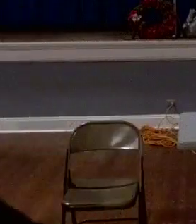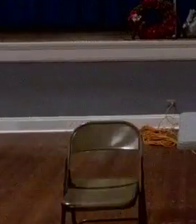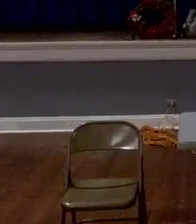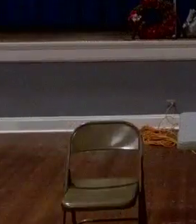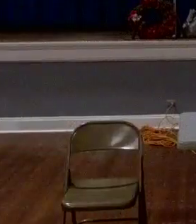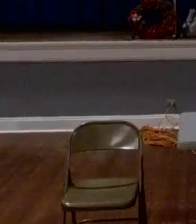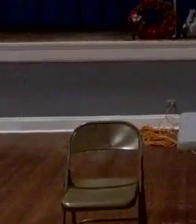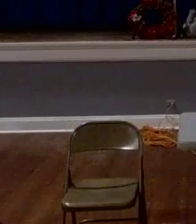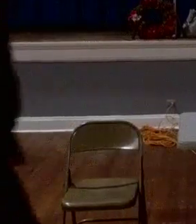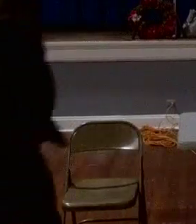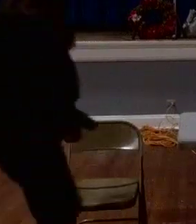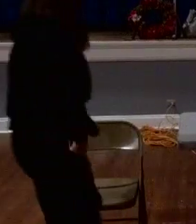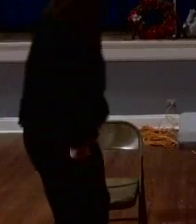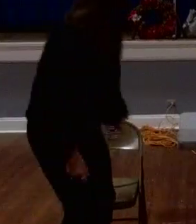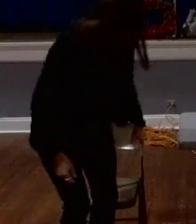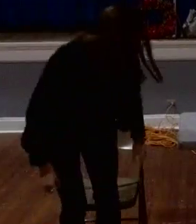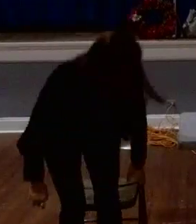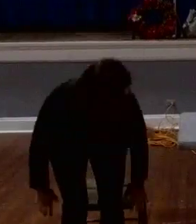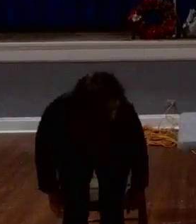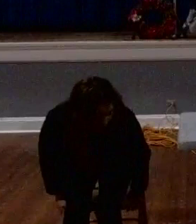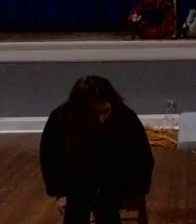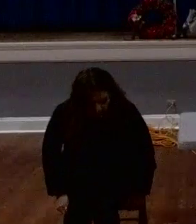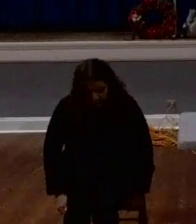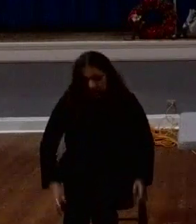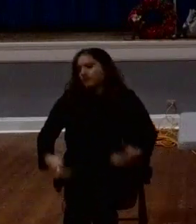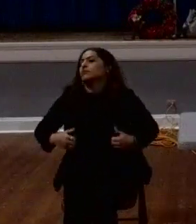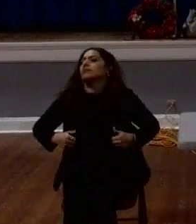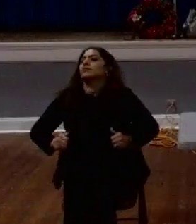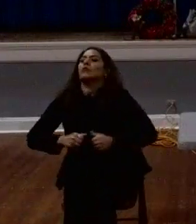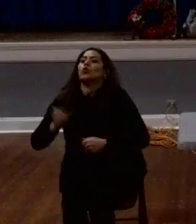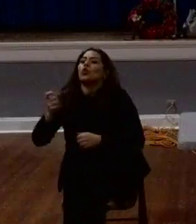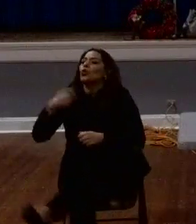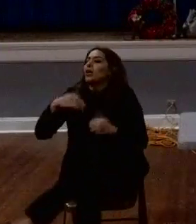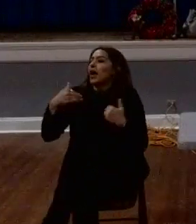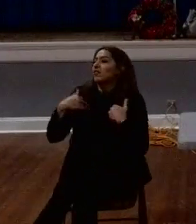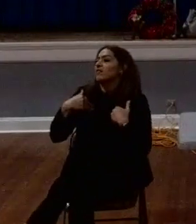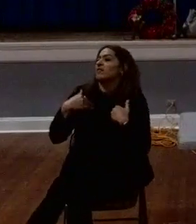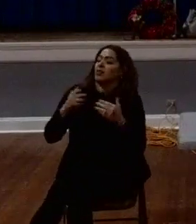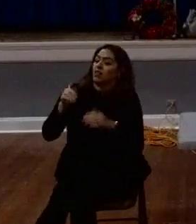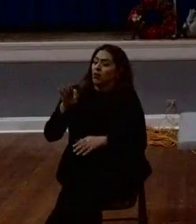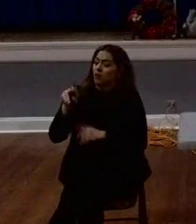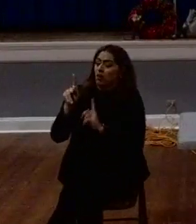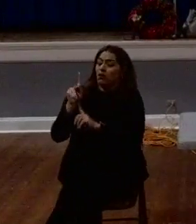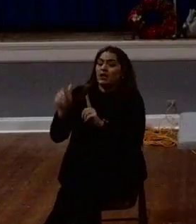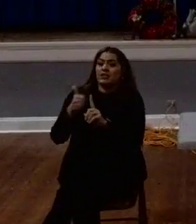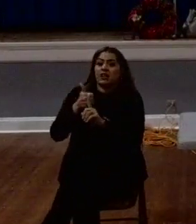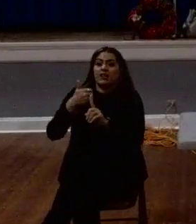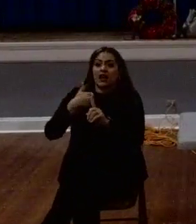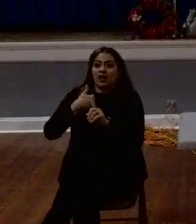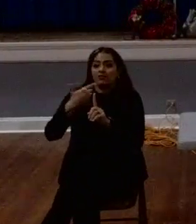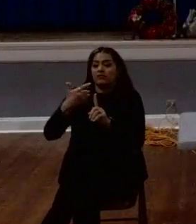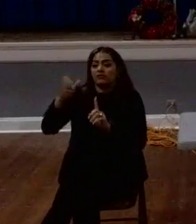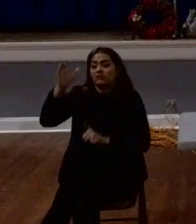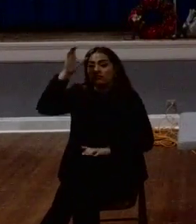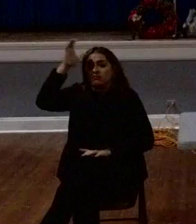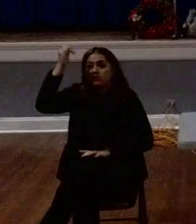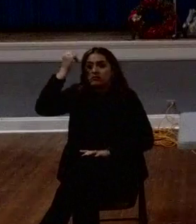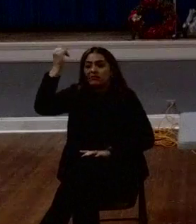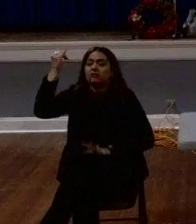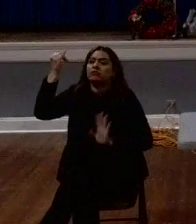Is that better? So that we can actually have the park with its concepts bring